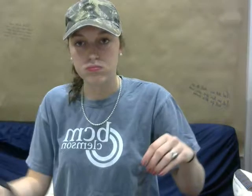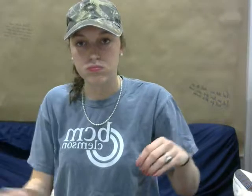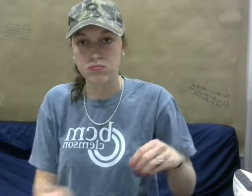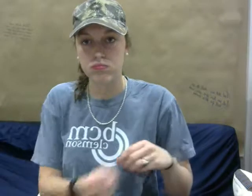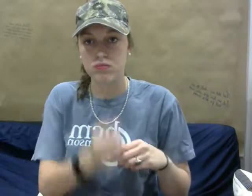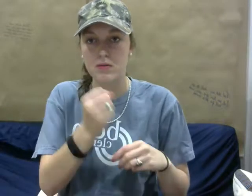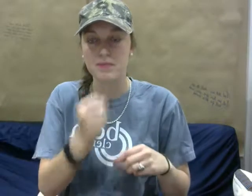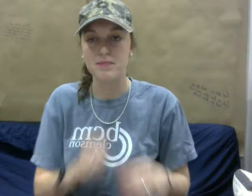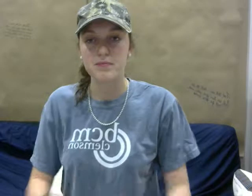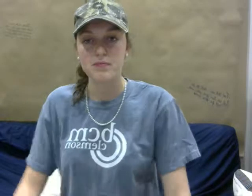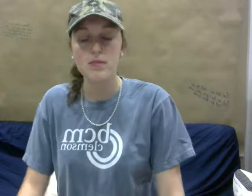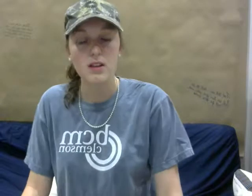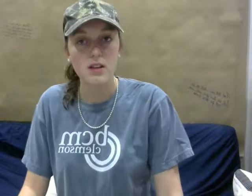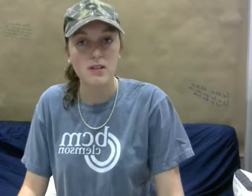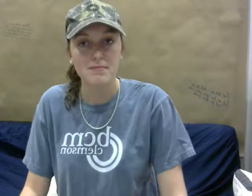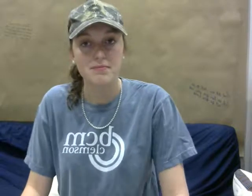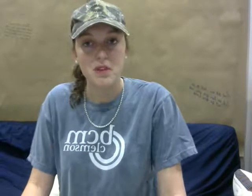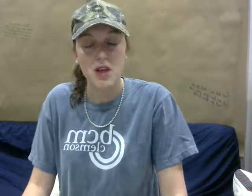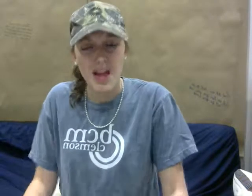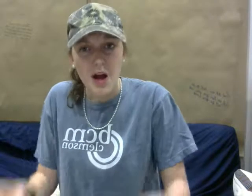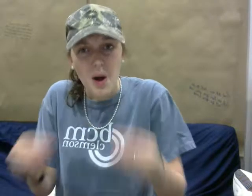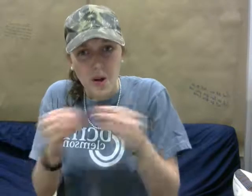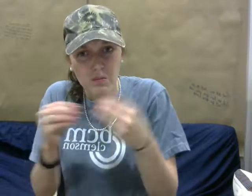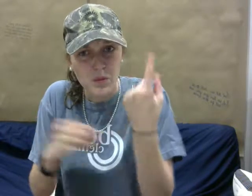centre of motion existed in the solar system.